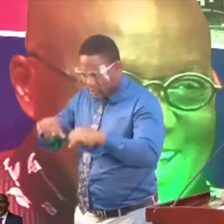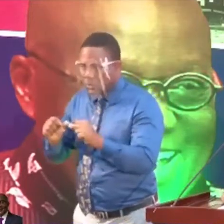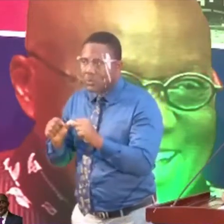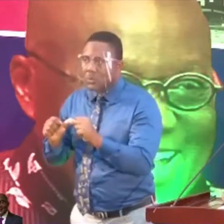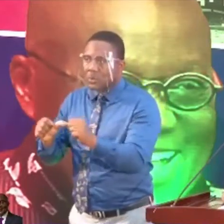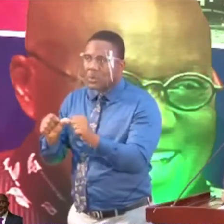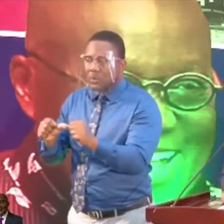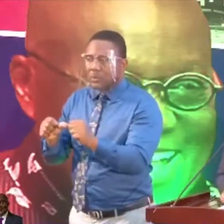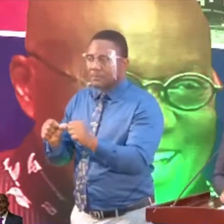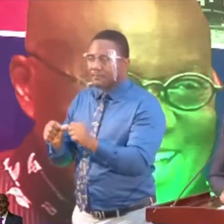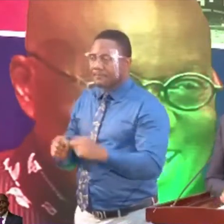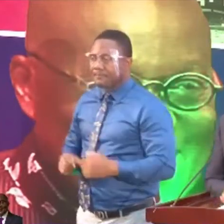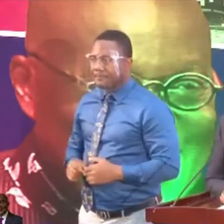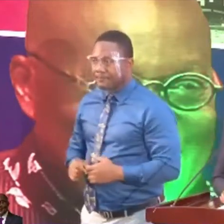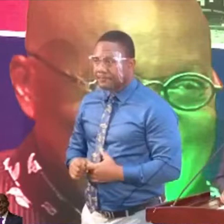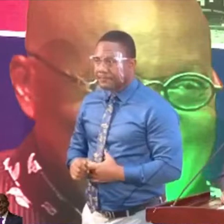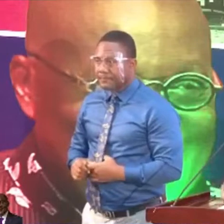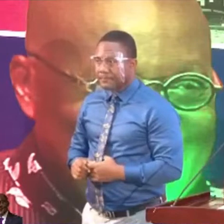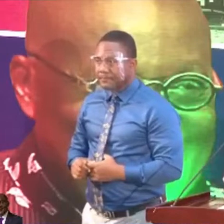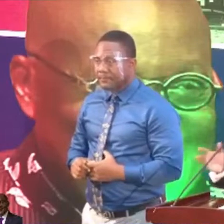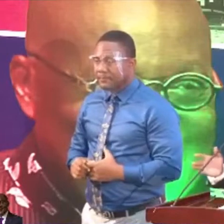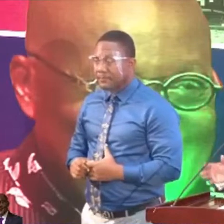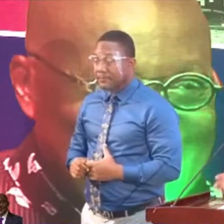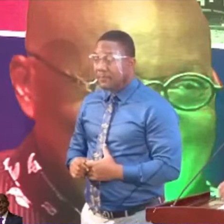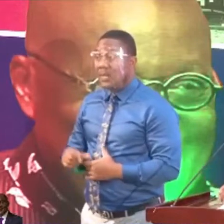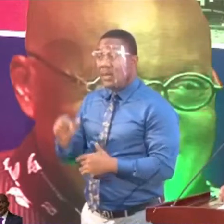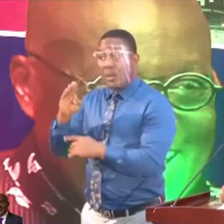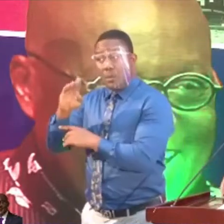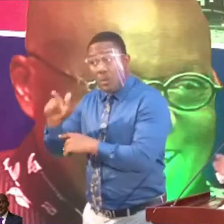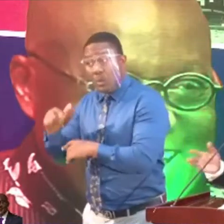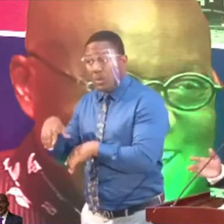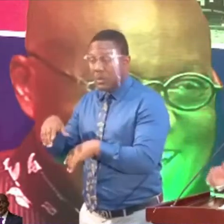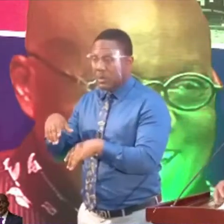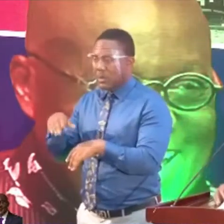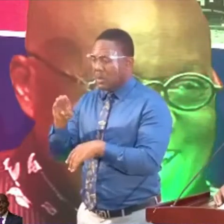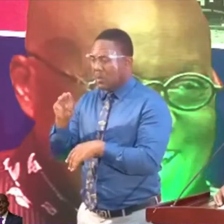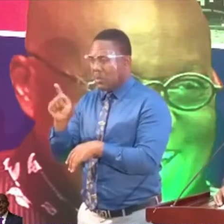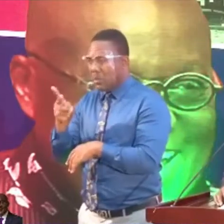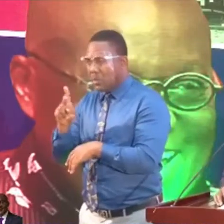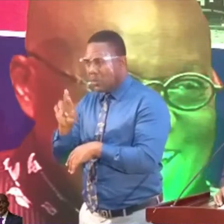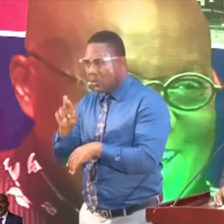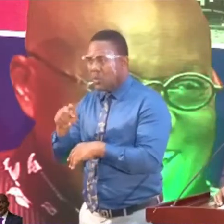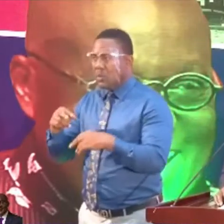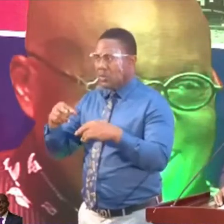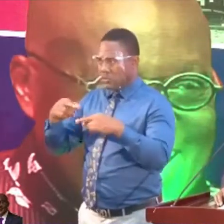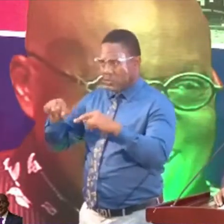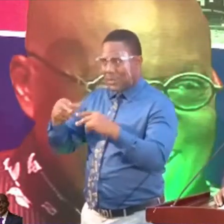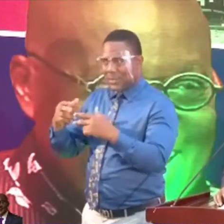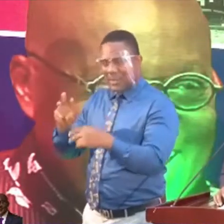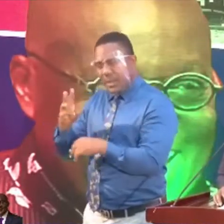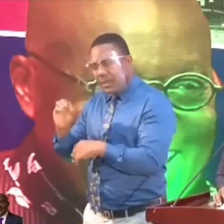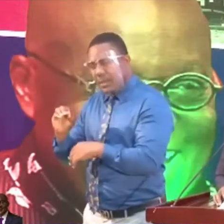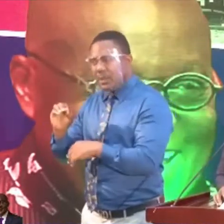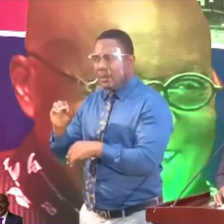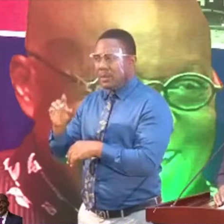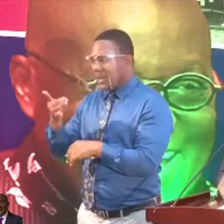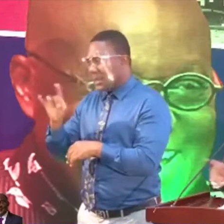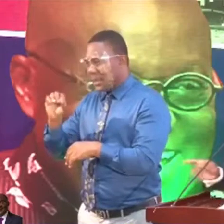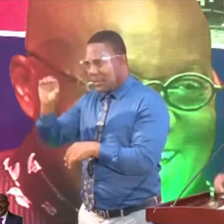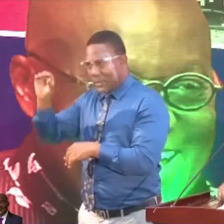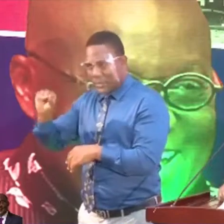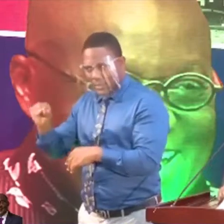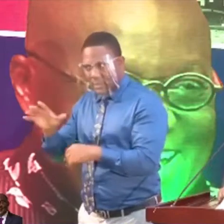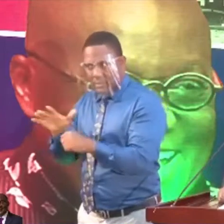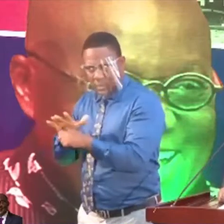the Sino-Hydro facility. Bolga-Boku Road is about 80% complete, and the Laura-Hamile Road has